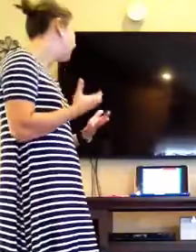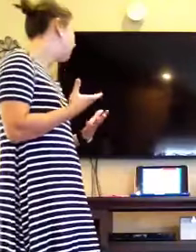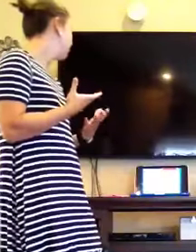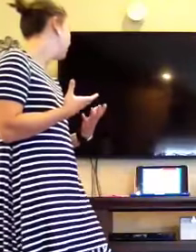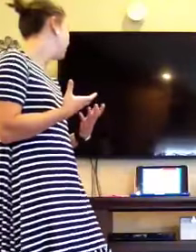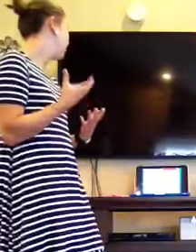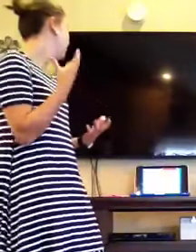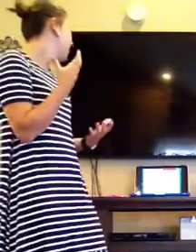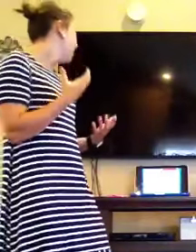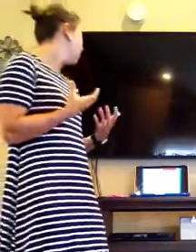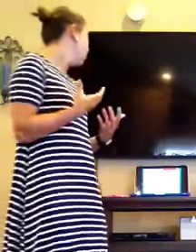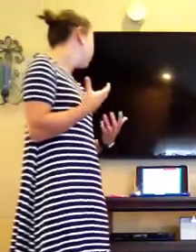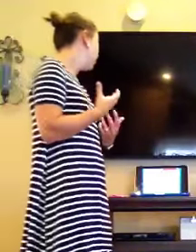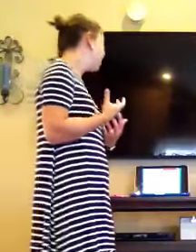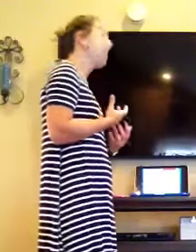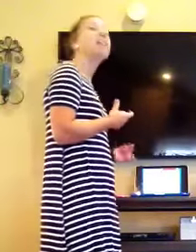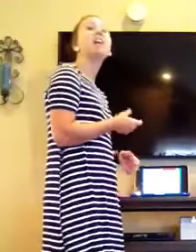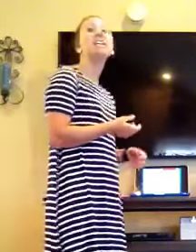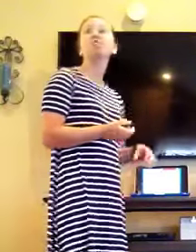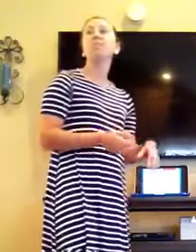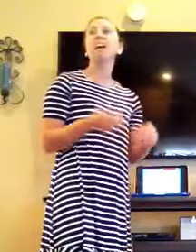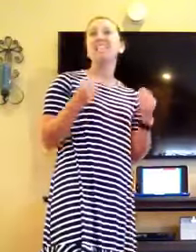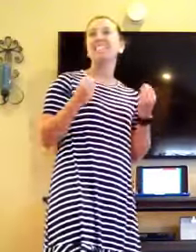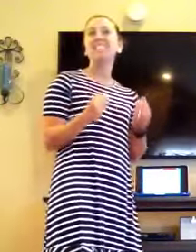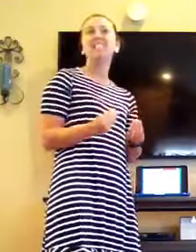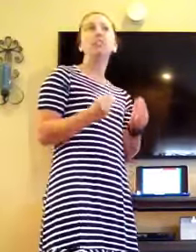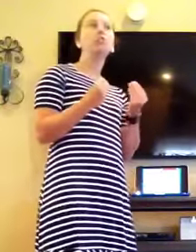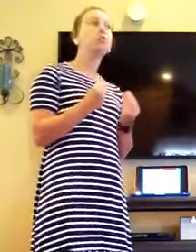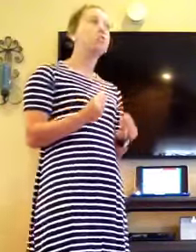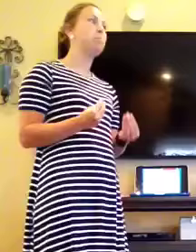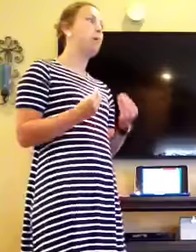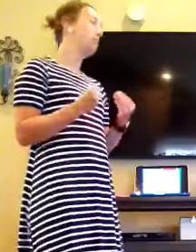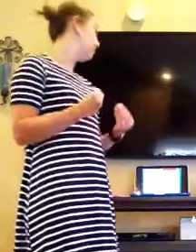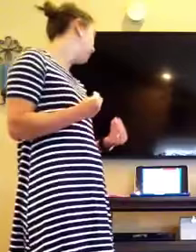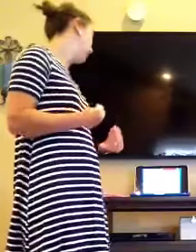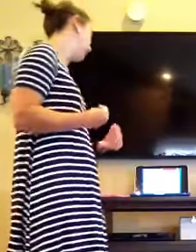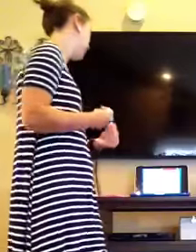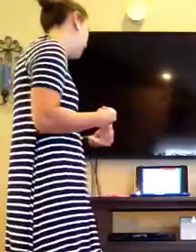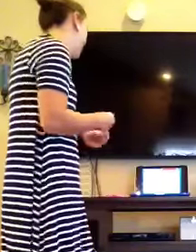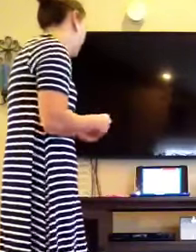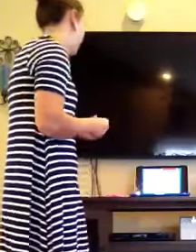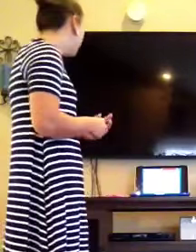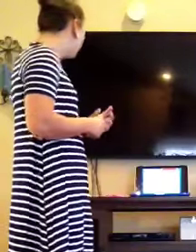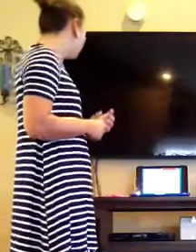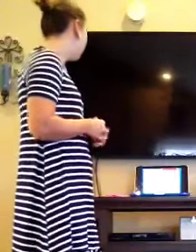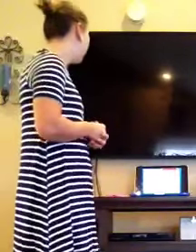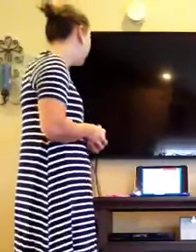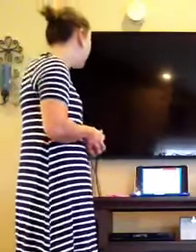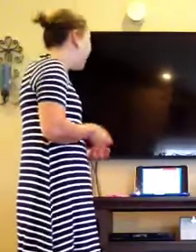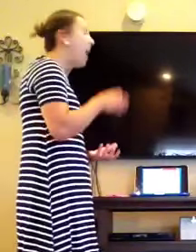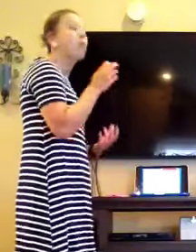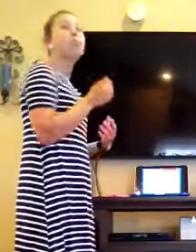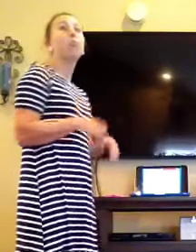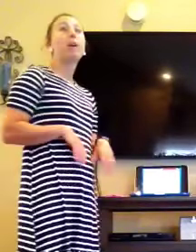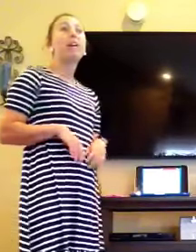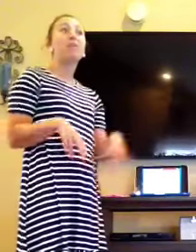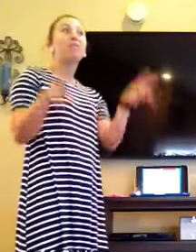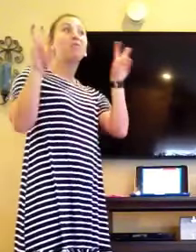teacher leader, it's going to create a classroom that instills responsibility in each student. I will prepare them for